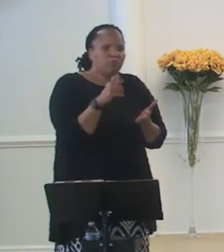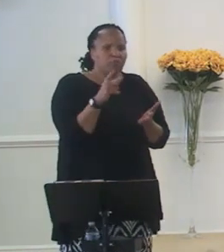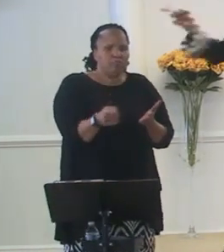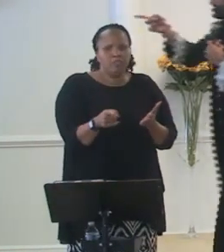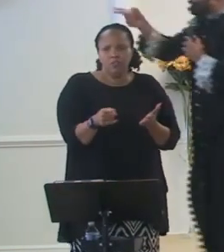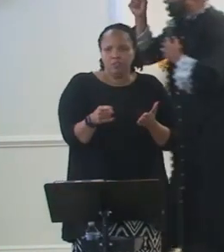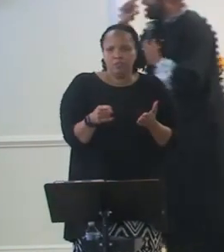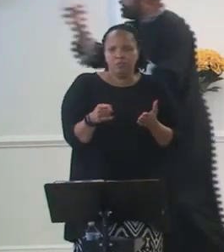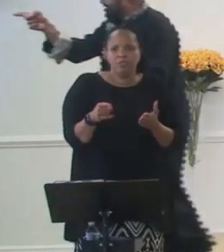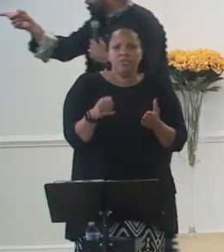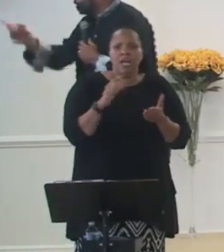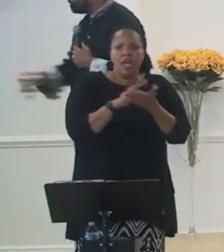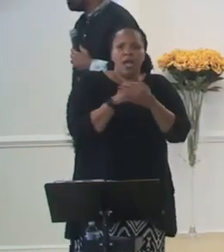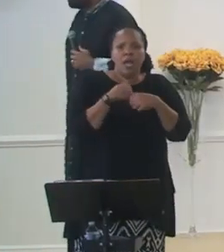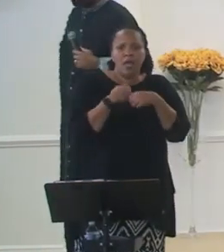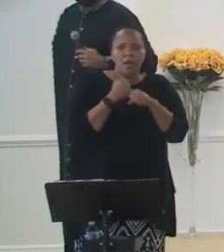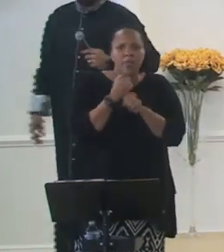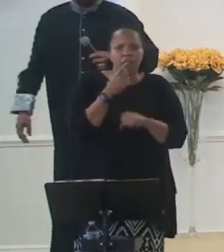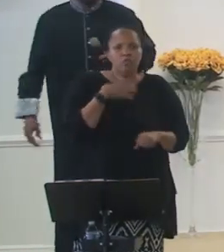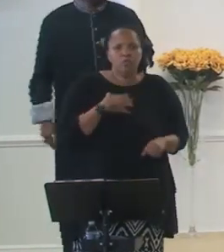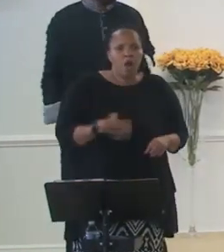He'll make you hungry before he feeds you.